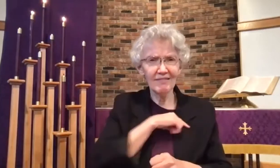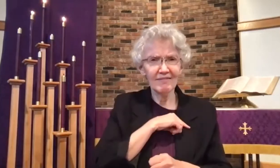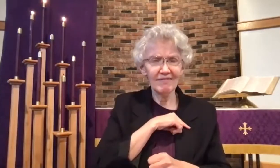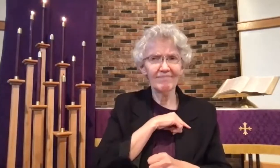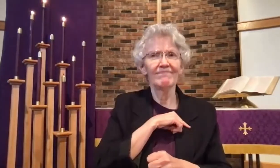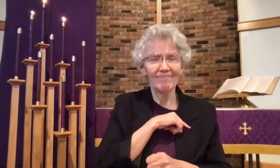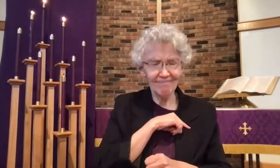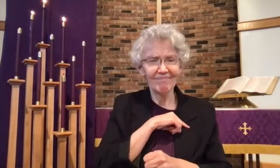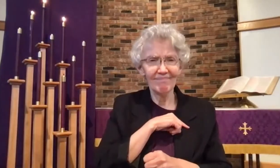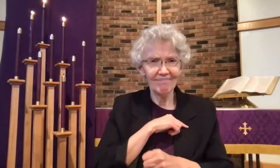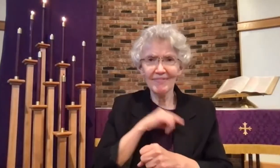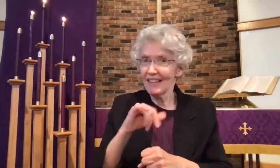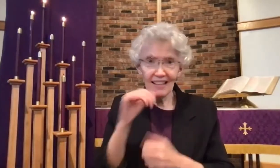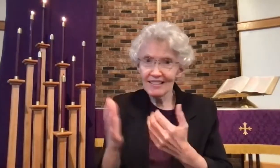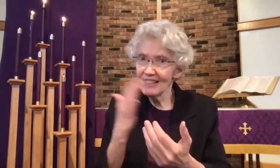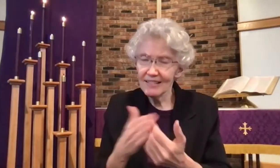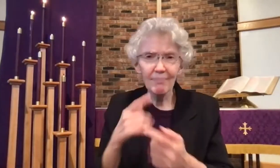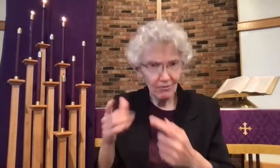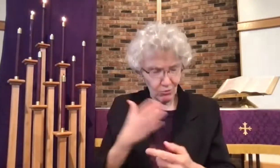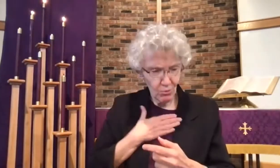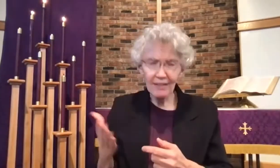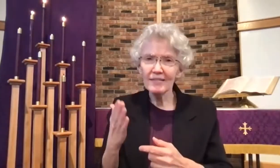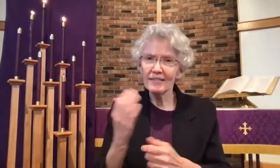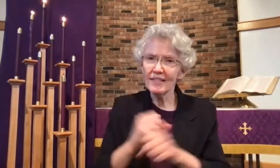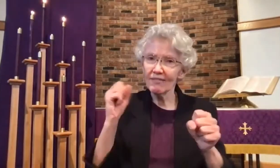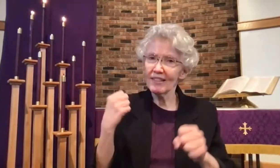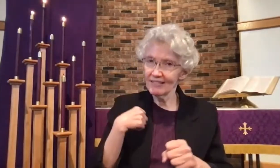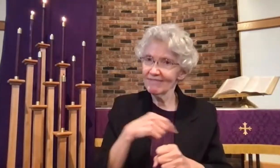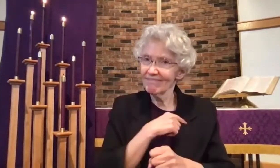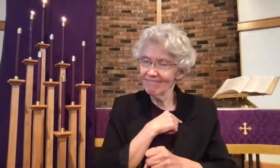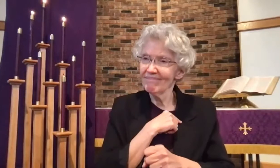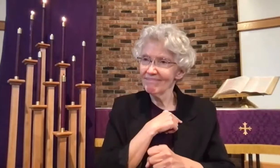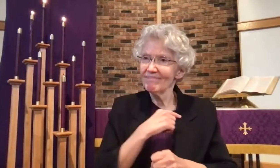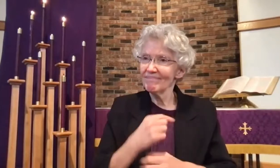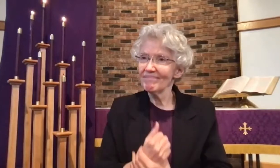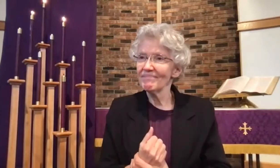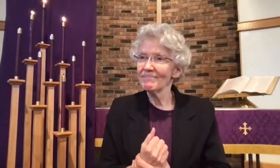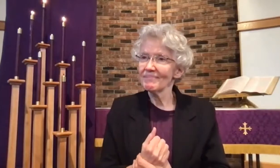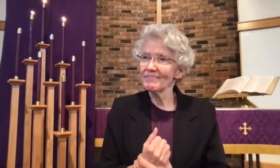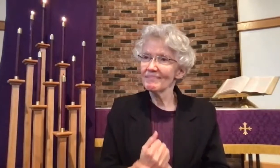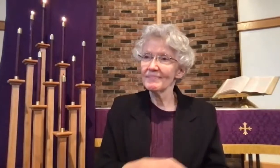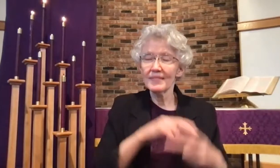And he did this to save us. And this was not an easy task, but he loved us.